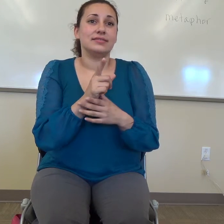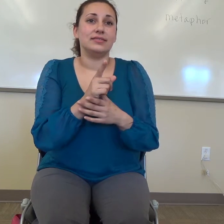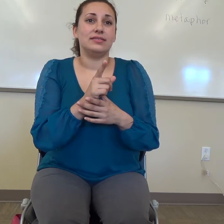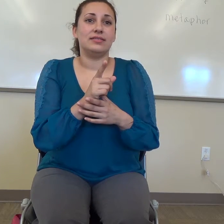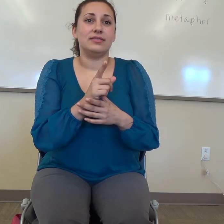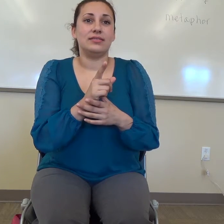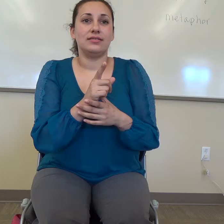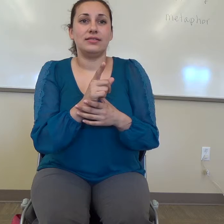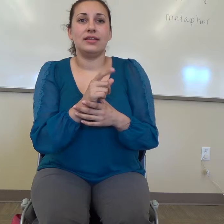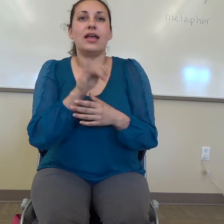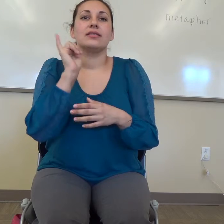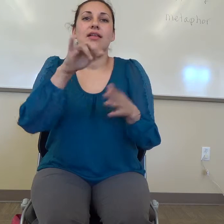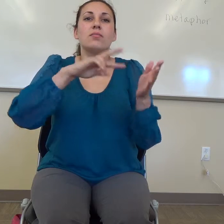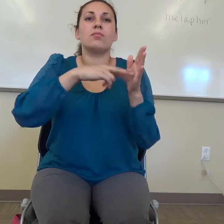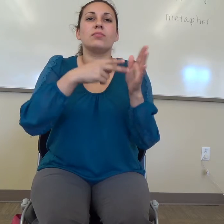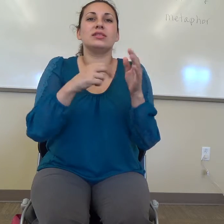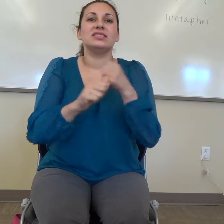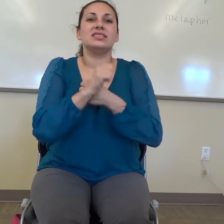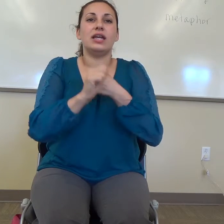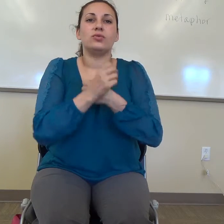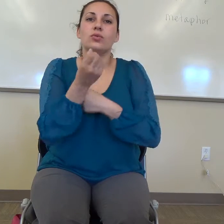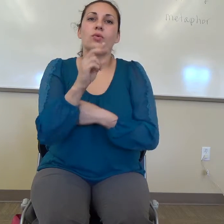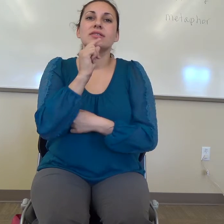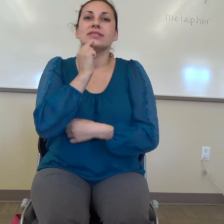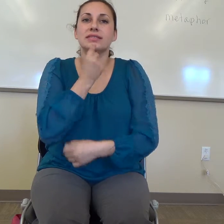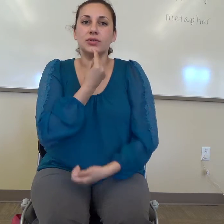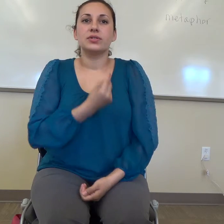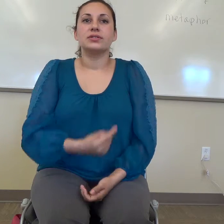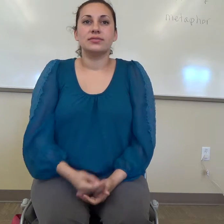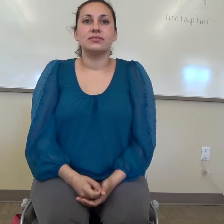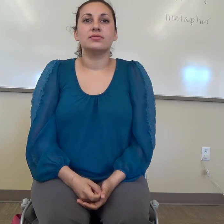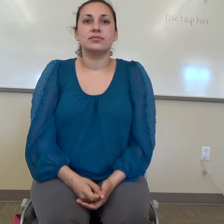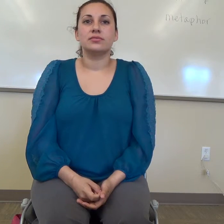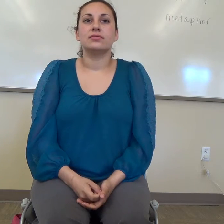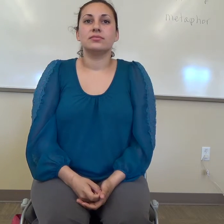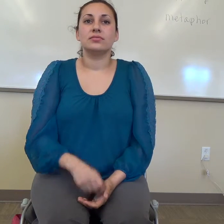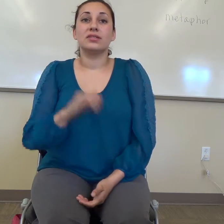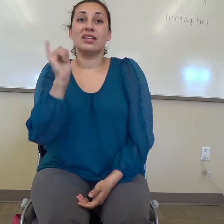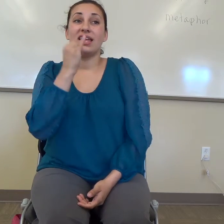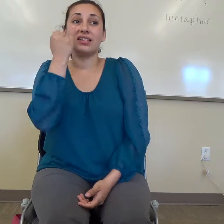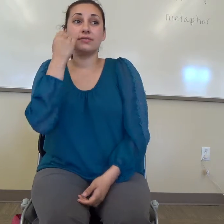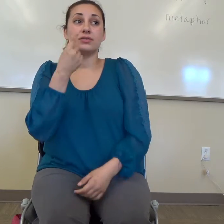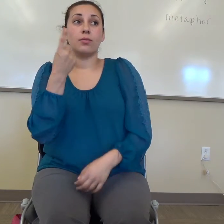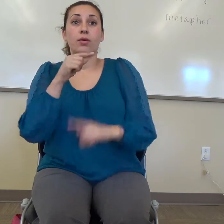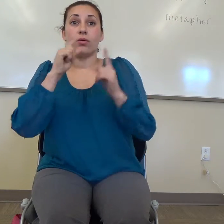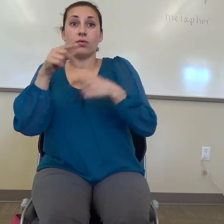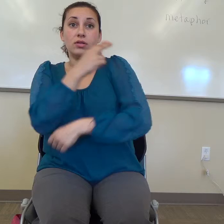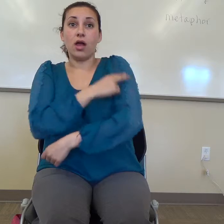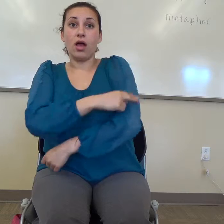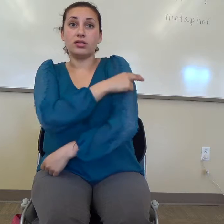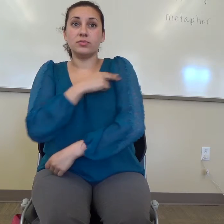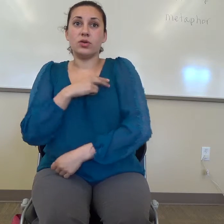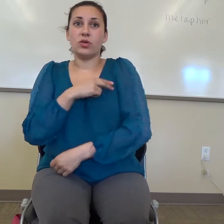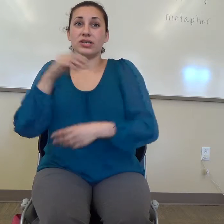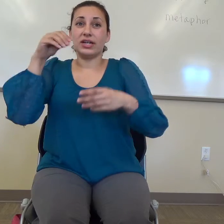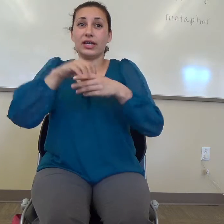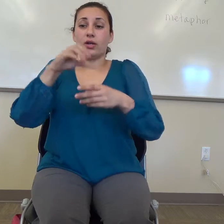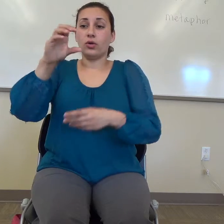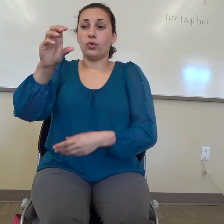is putting an opinion on this sentence. And this sentence is not opinionated. It's just saying, here's